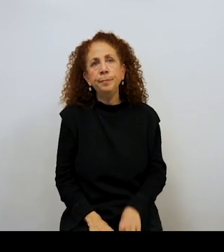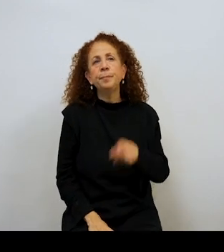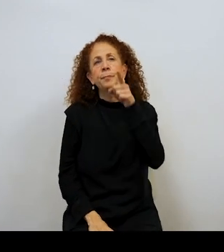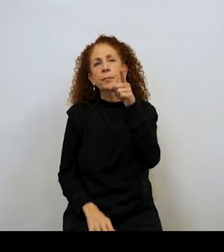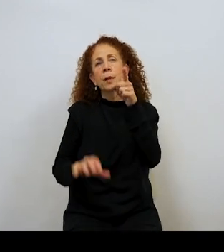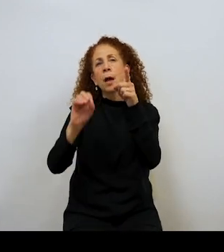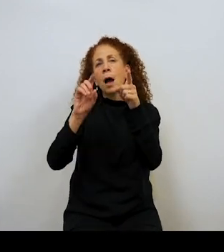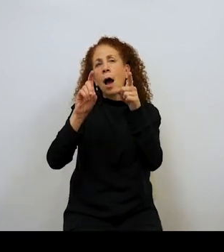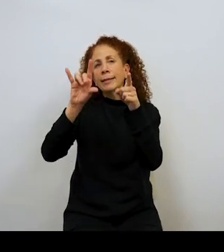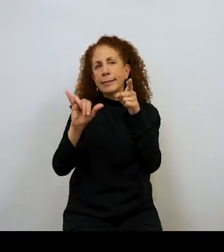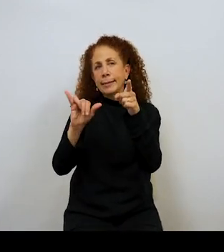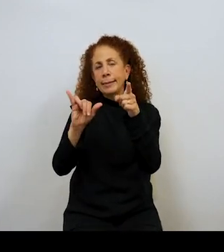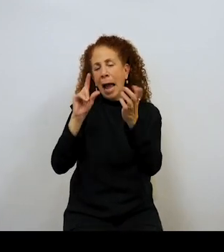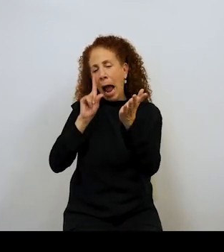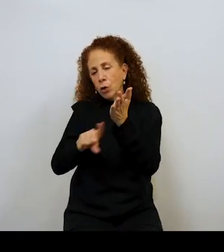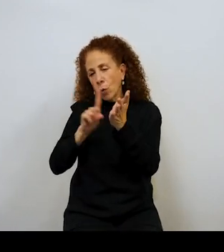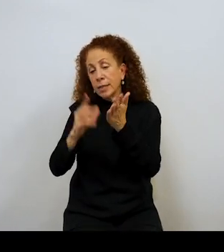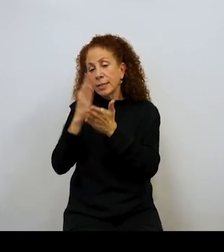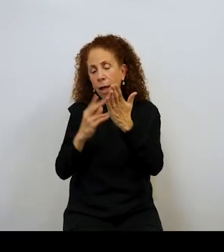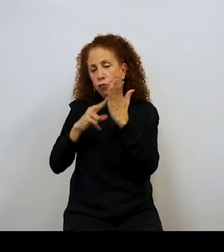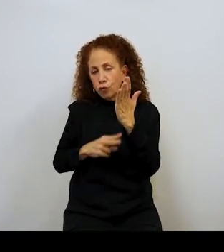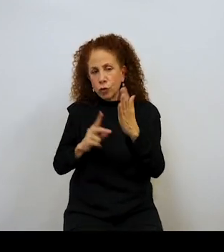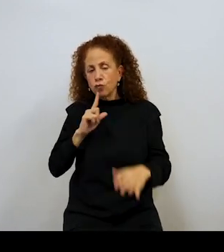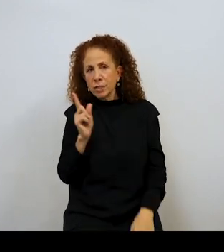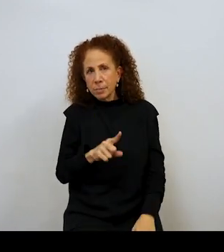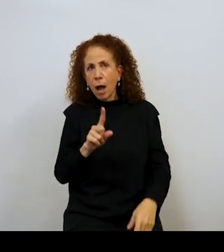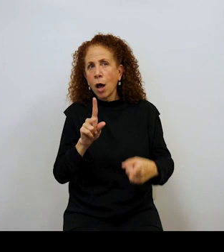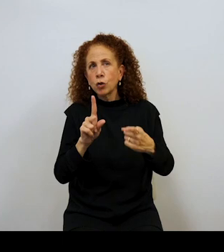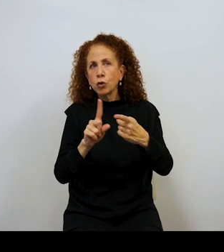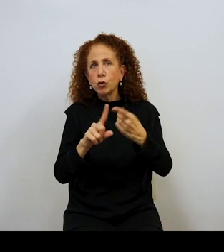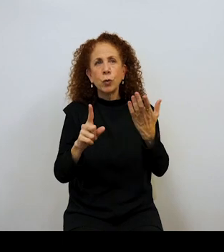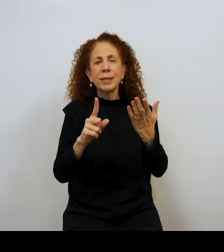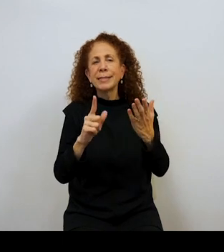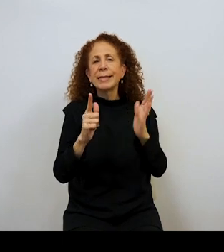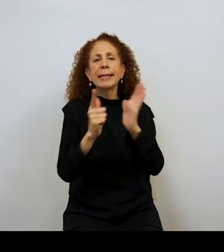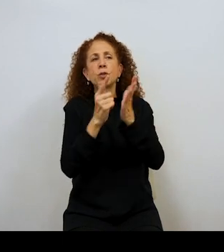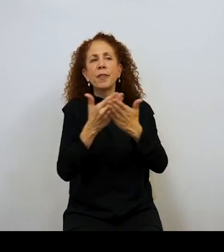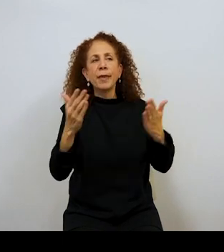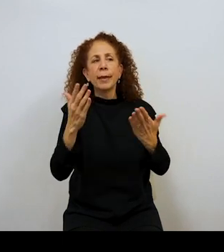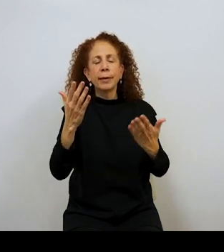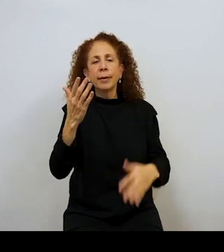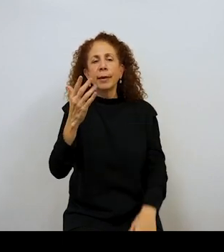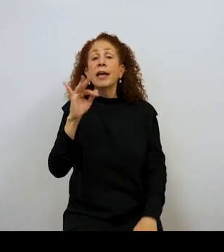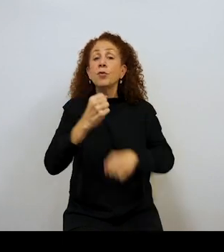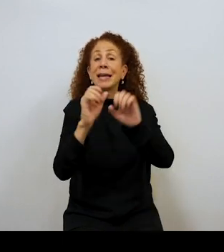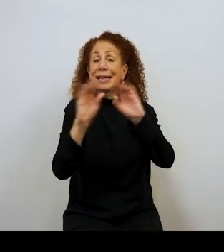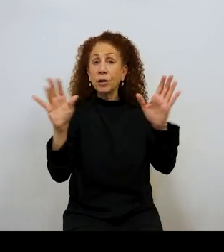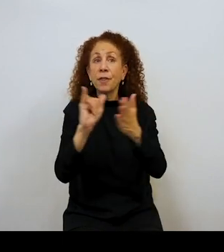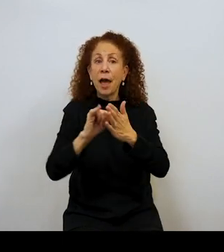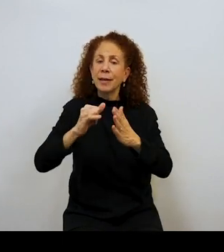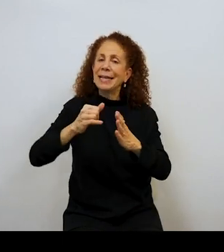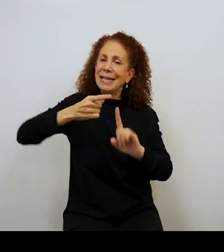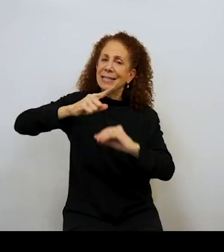readers seem to respond as if it's illegitimate to present this poem as a political thing. If you make it clear that it's about